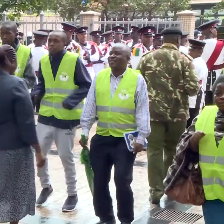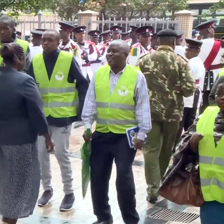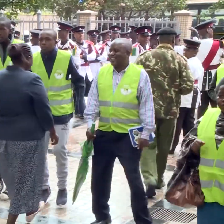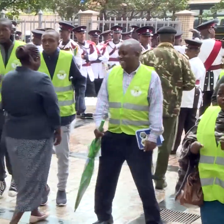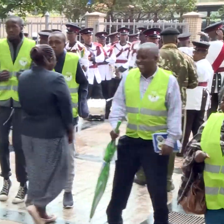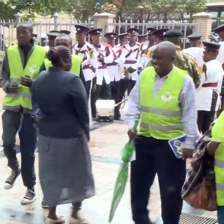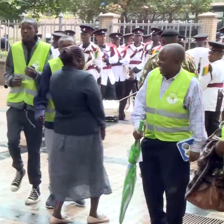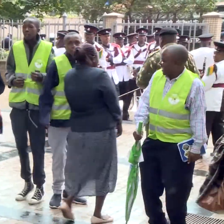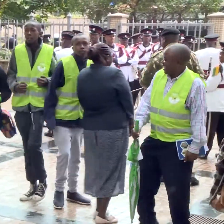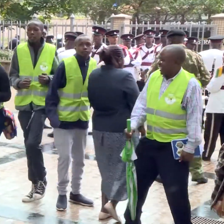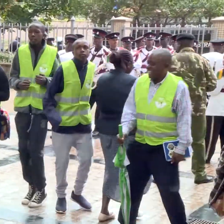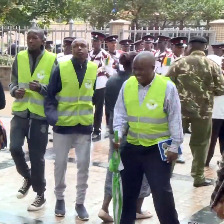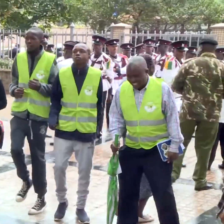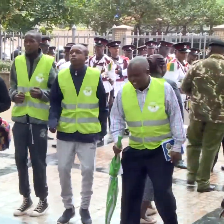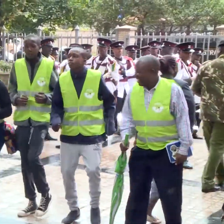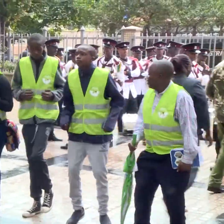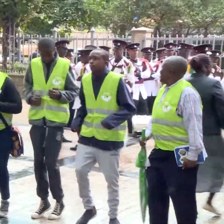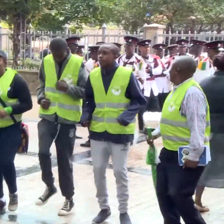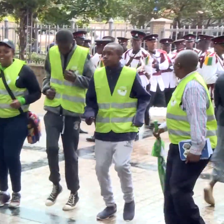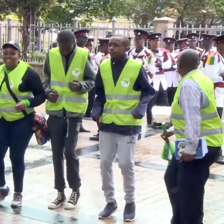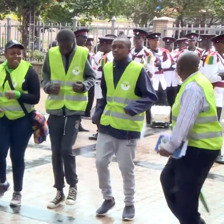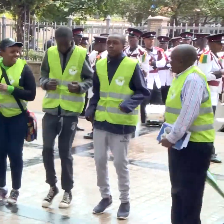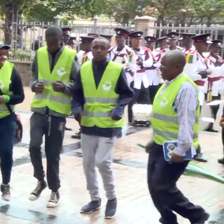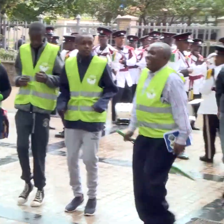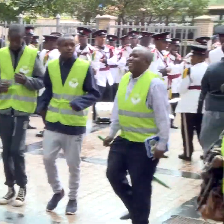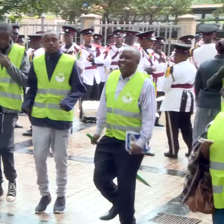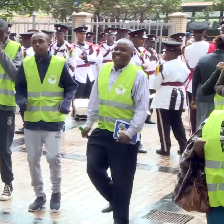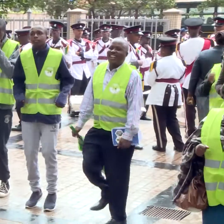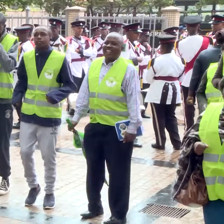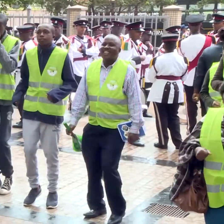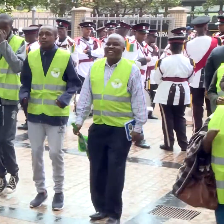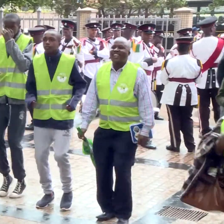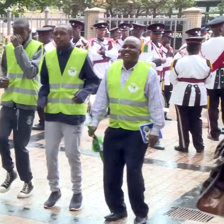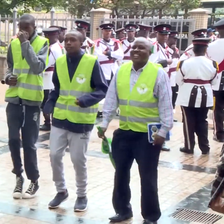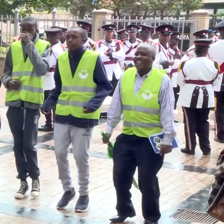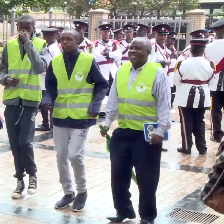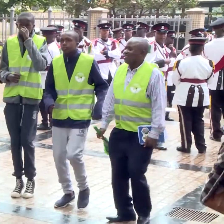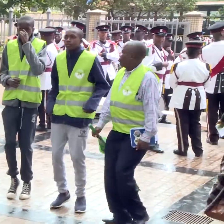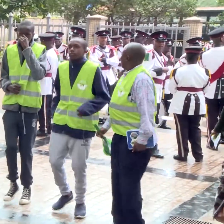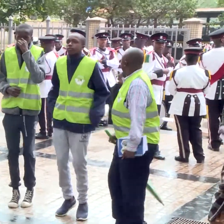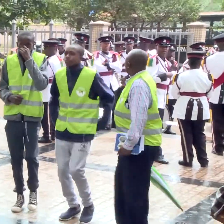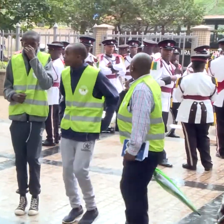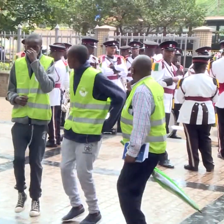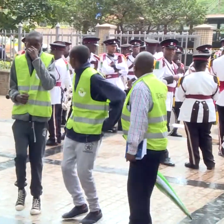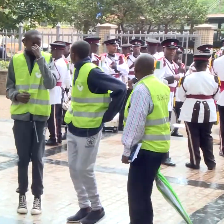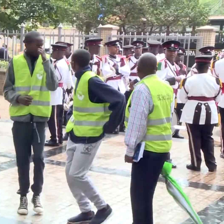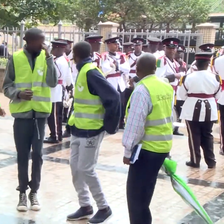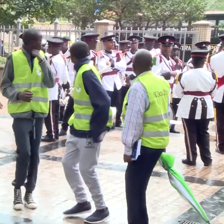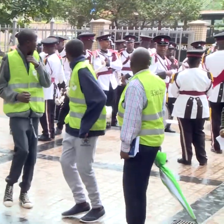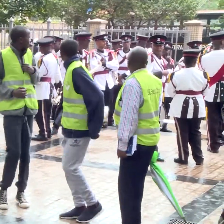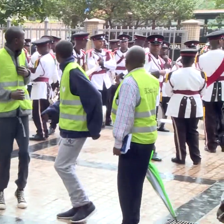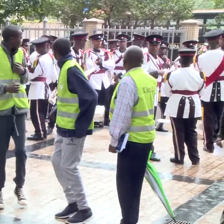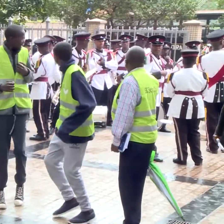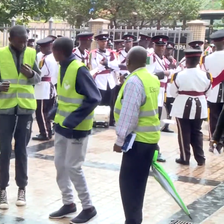Sasa tunaanza kuja. Sasa tunaanza kuja. Basi kwatie kabisa tu kidogo.